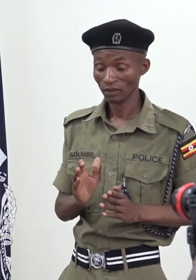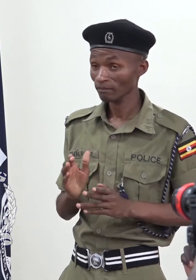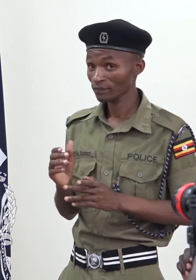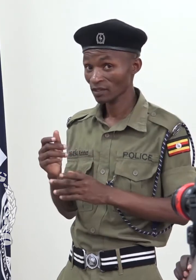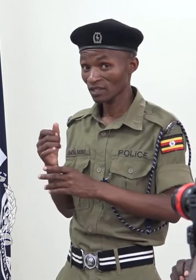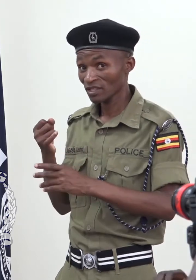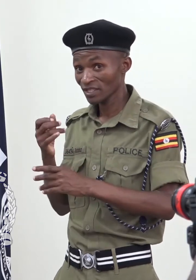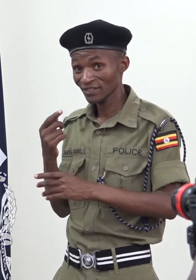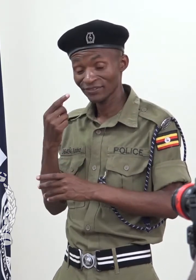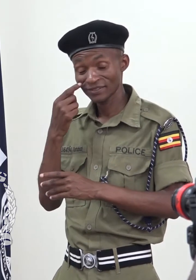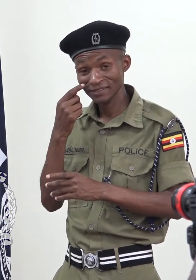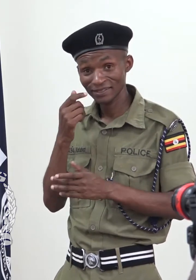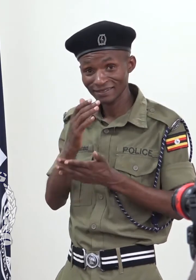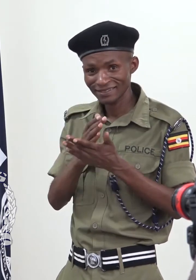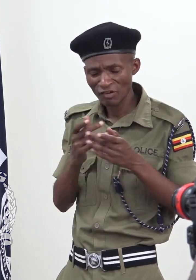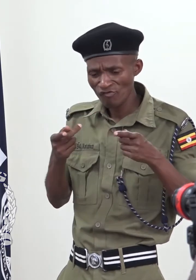that went viral yesterday